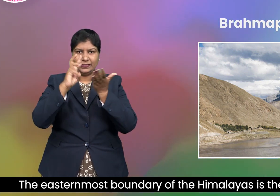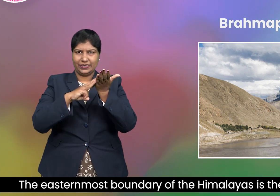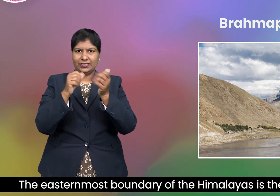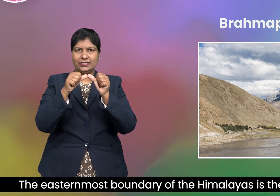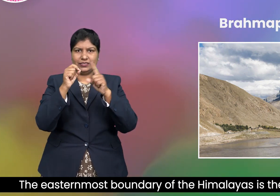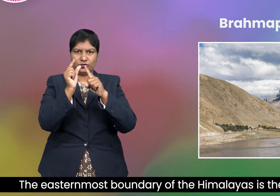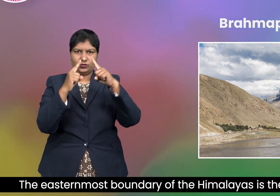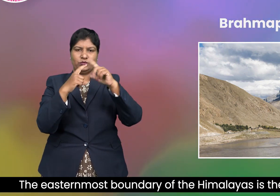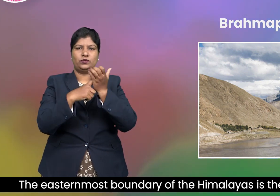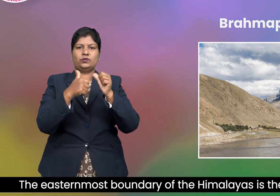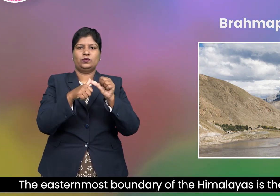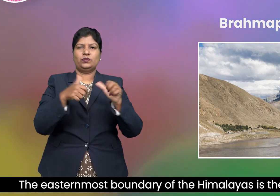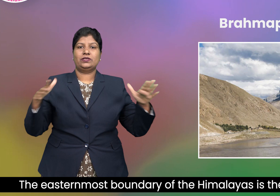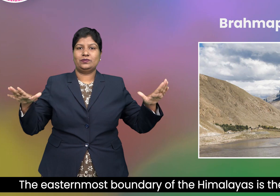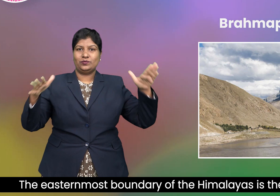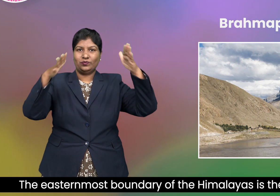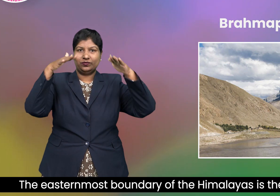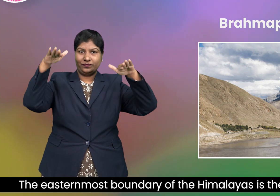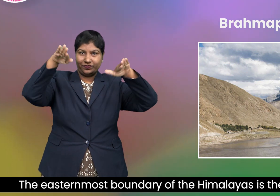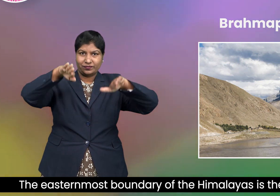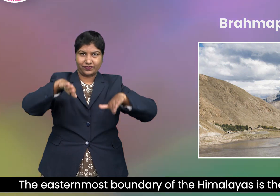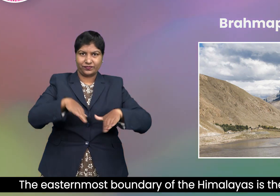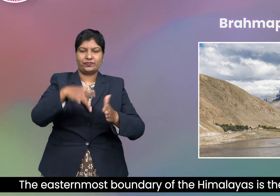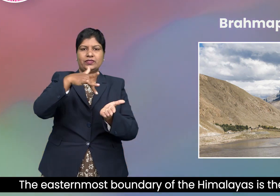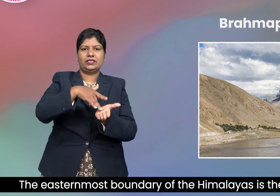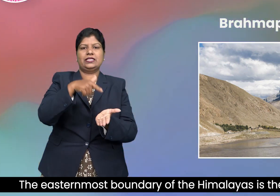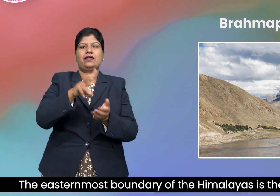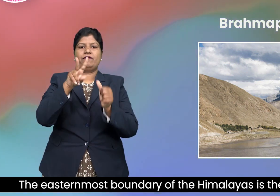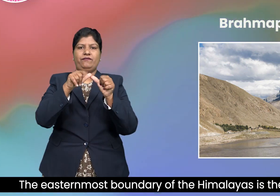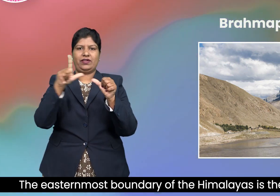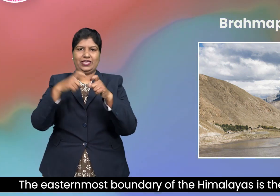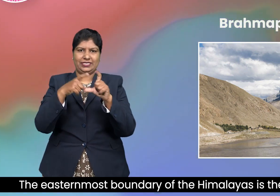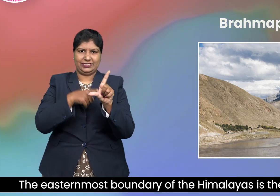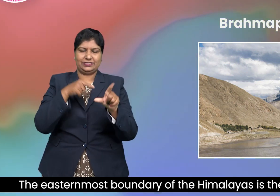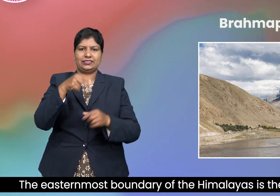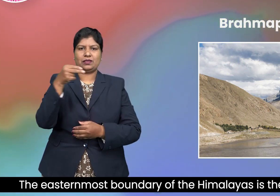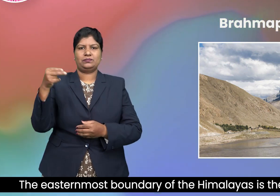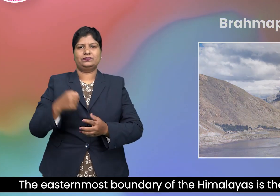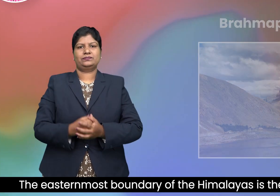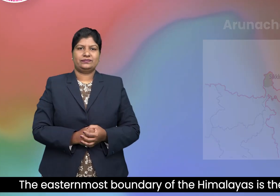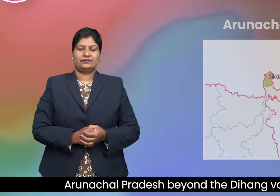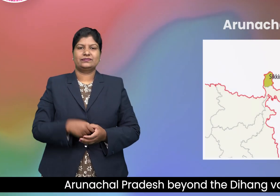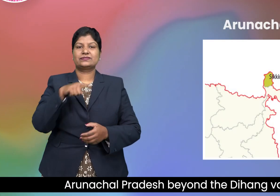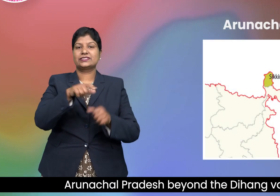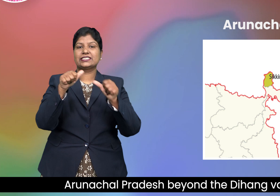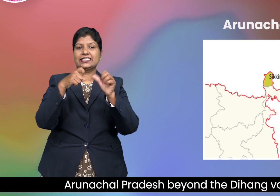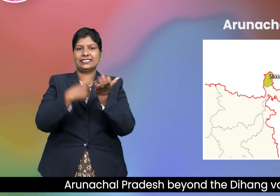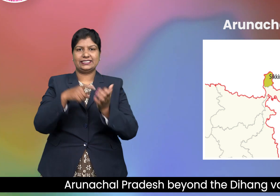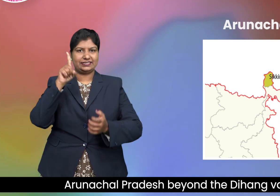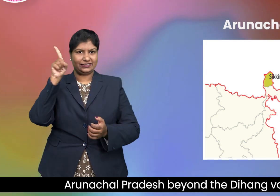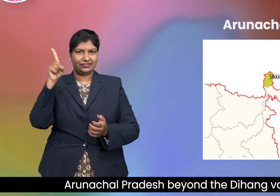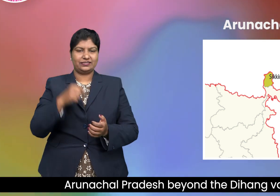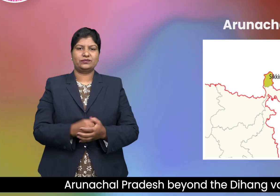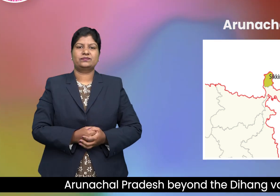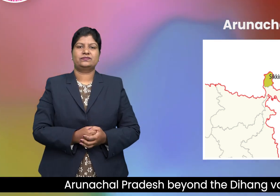east most boundary